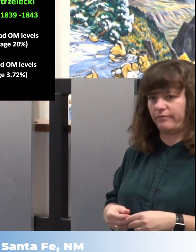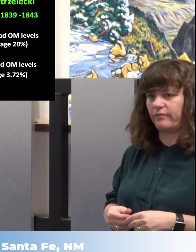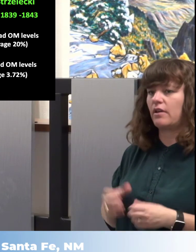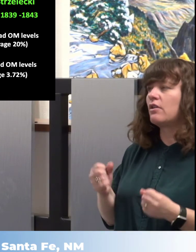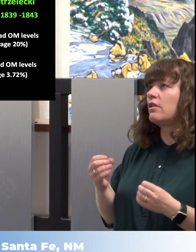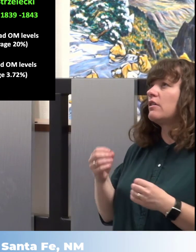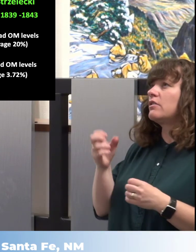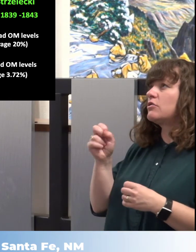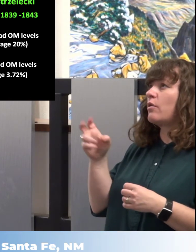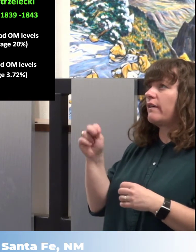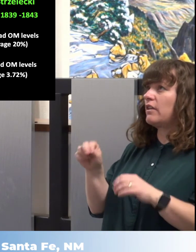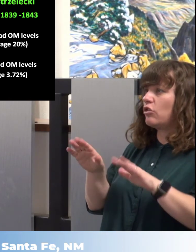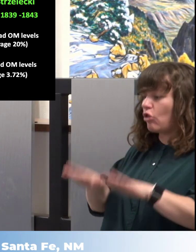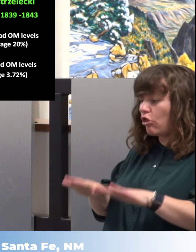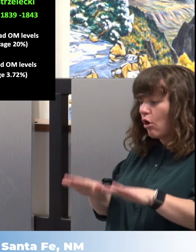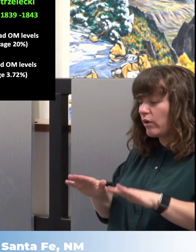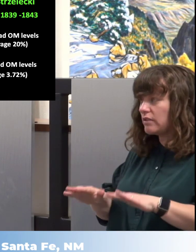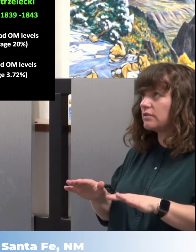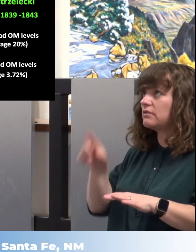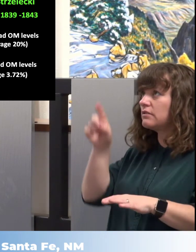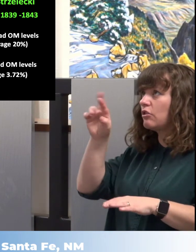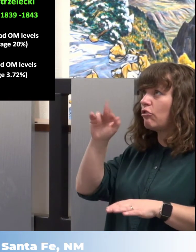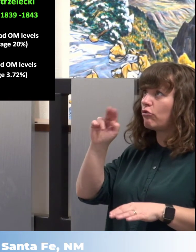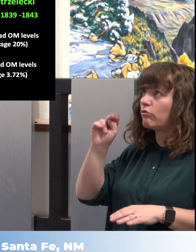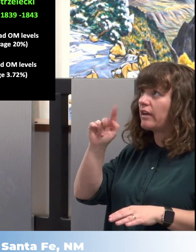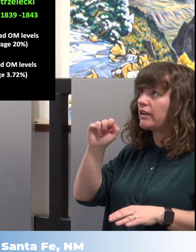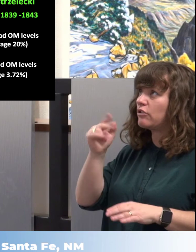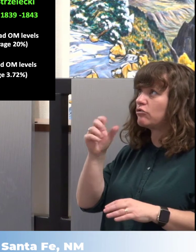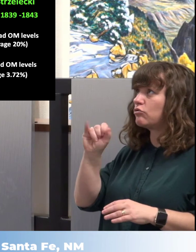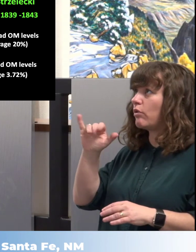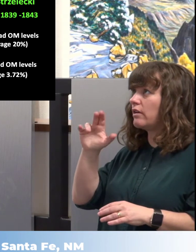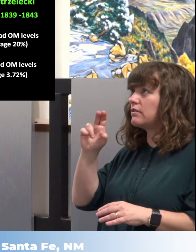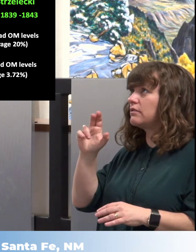soils had organic matter levels from 2.2 to 5%.